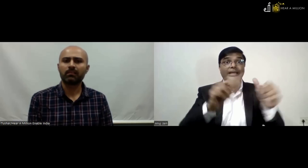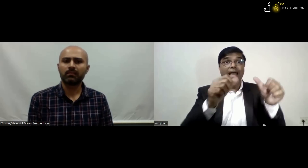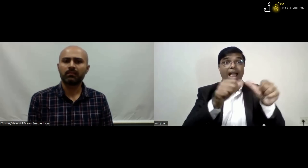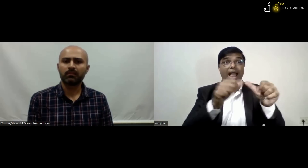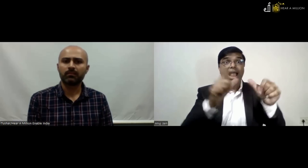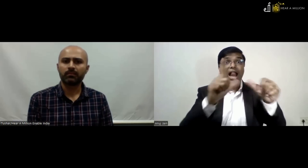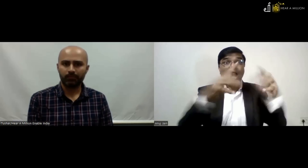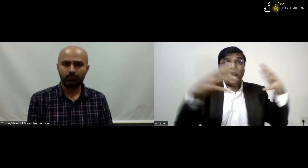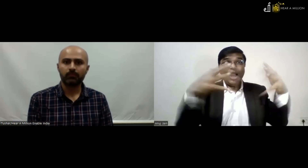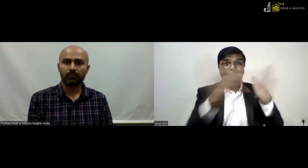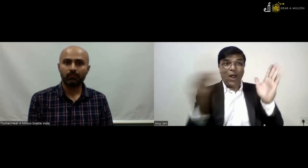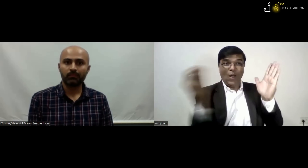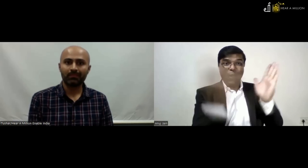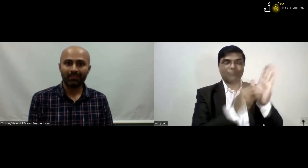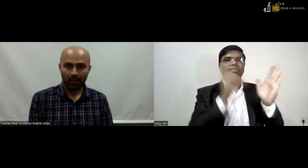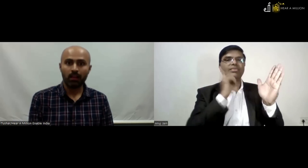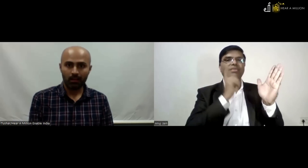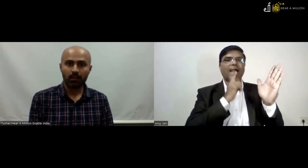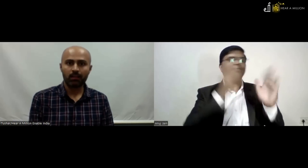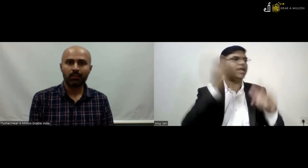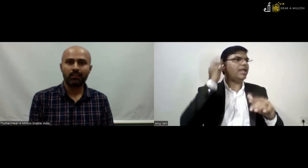a strong